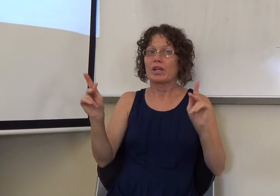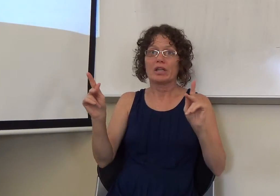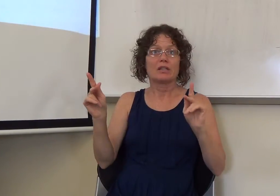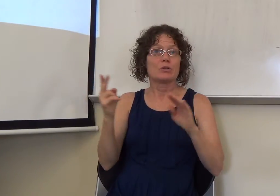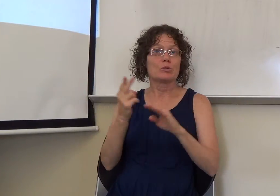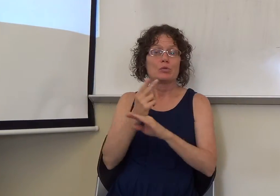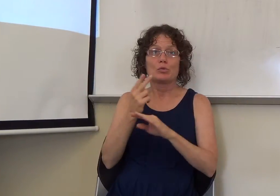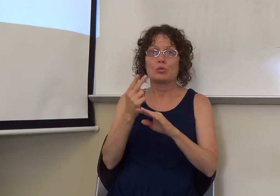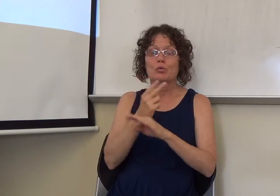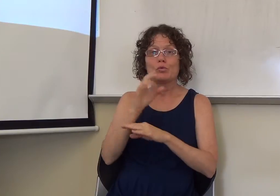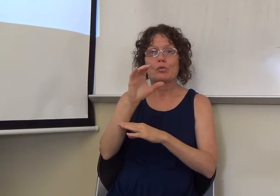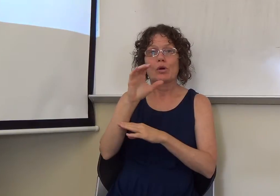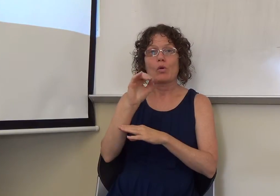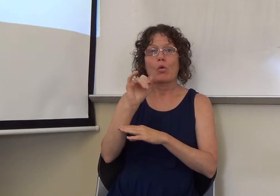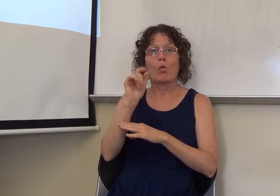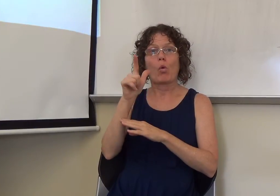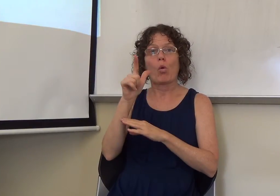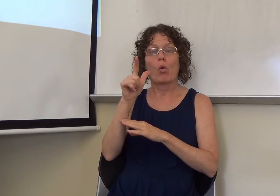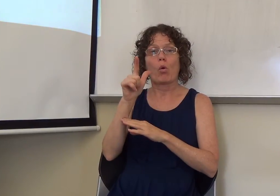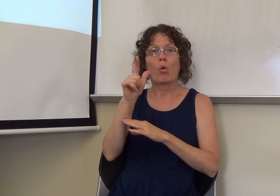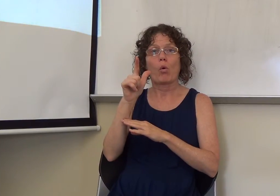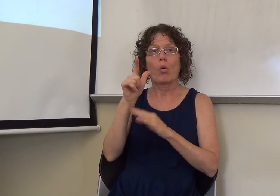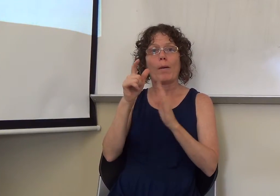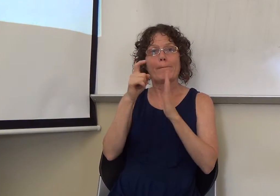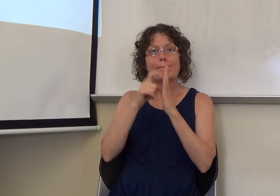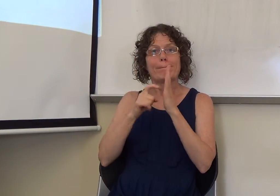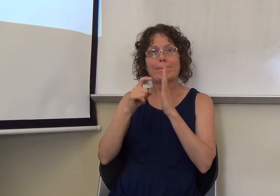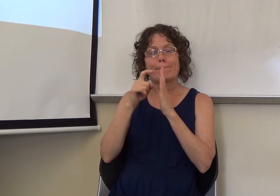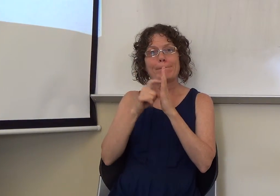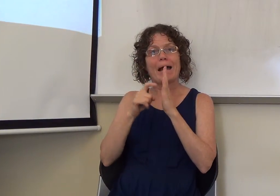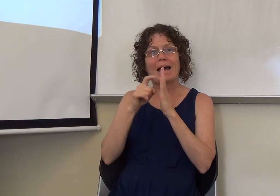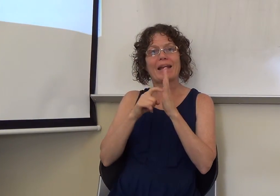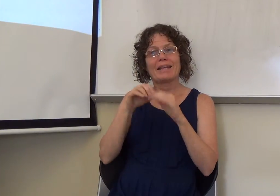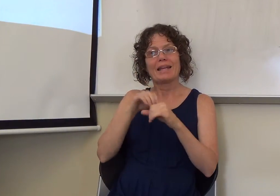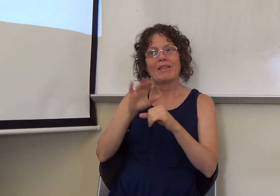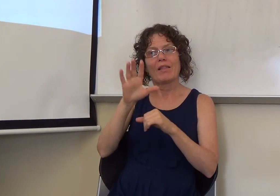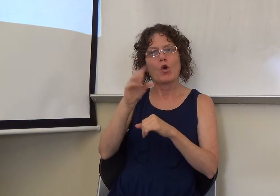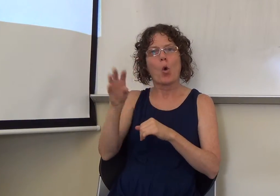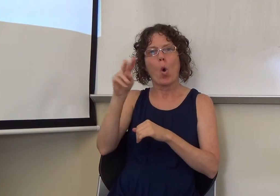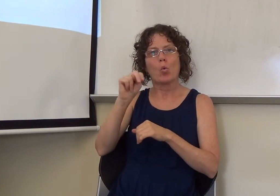use the coal mined in this region.